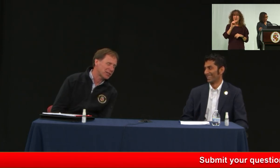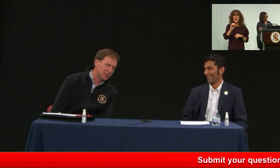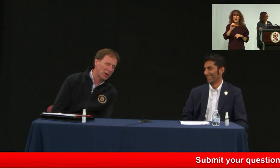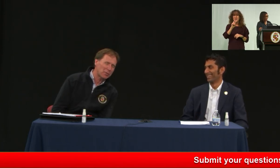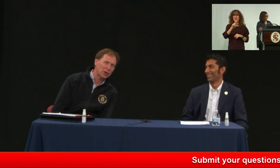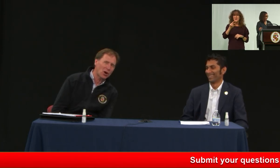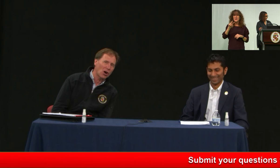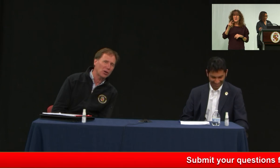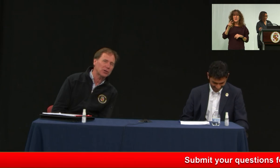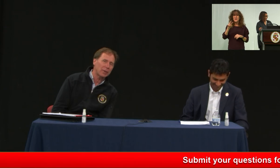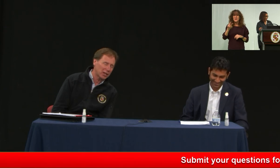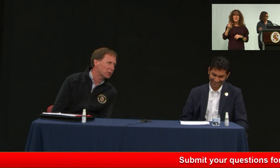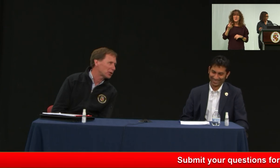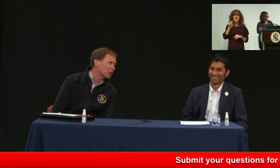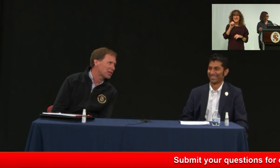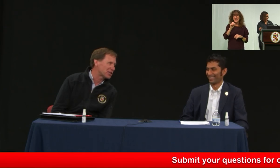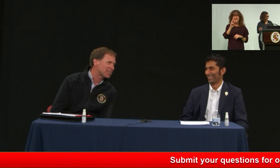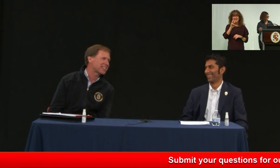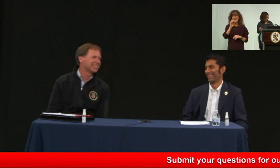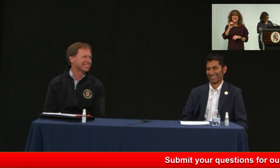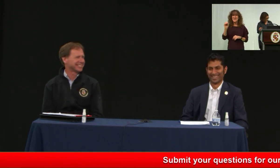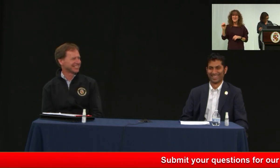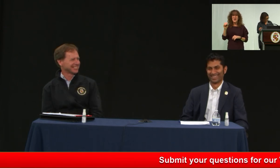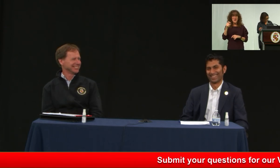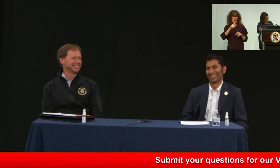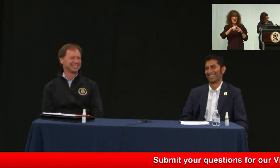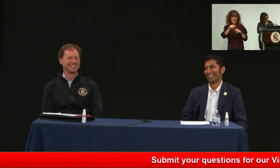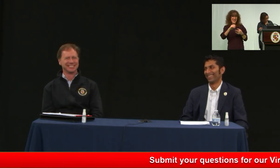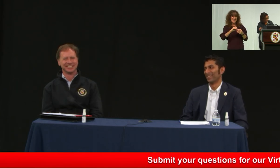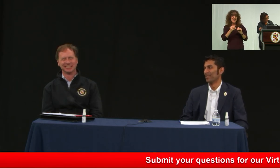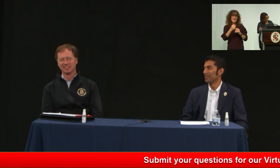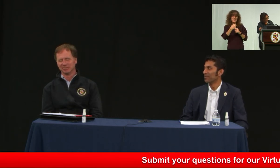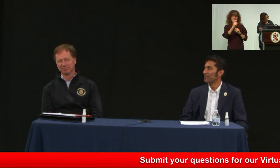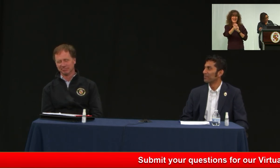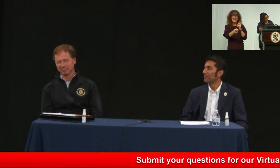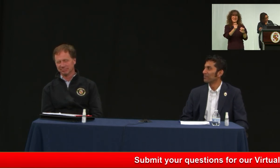410-222-0600. That's the number to call to make your donations.